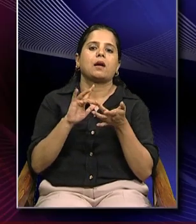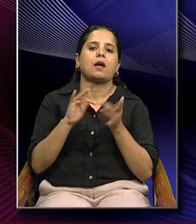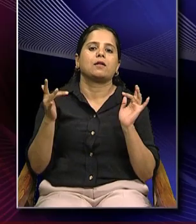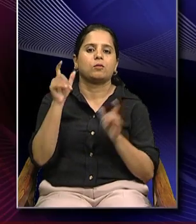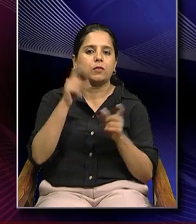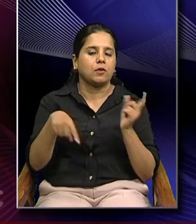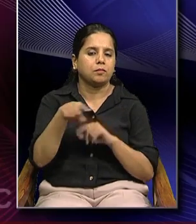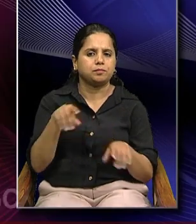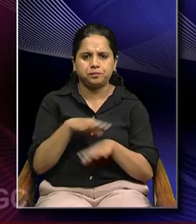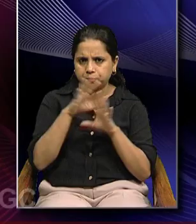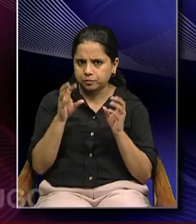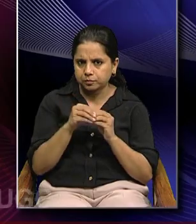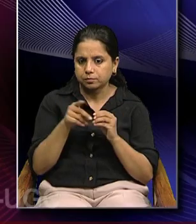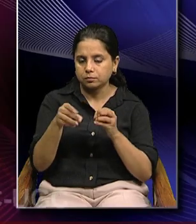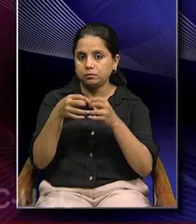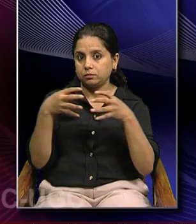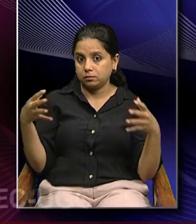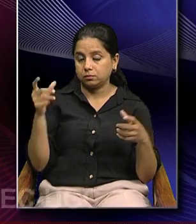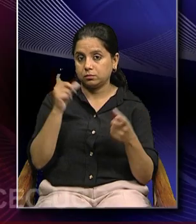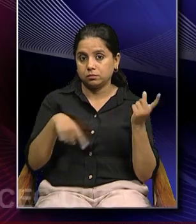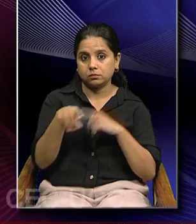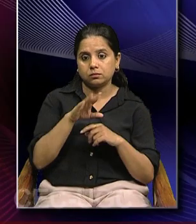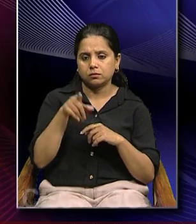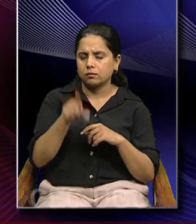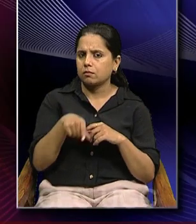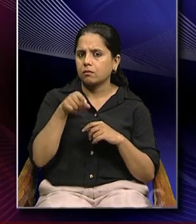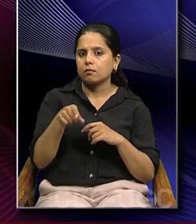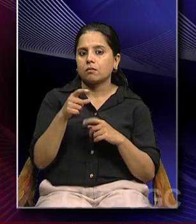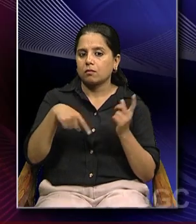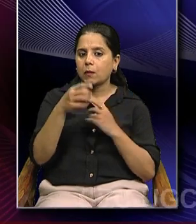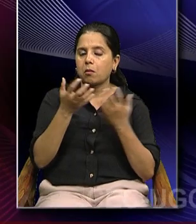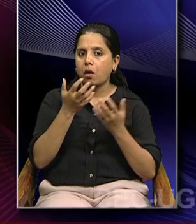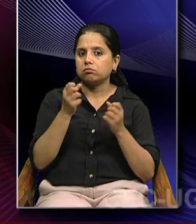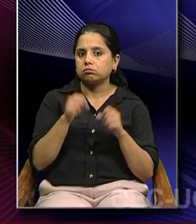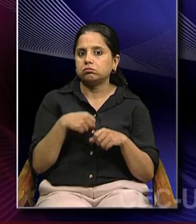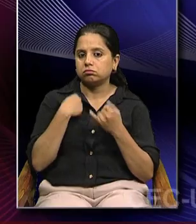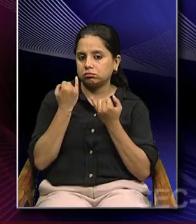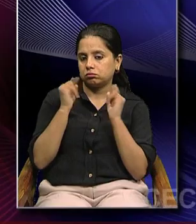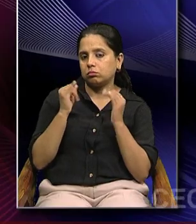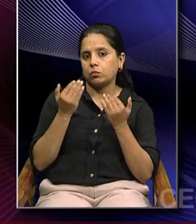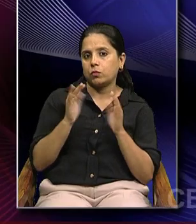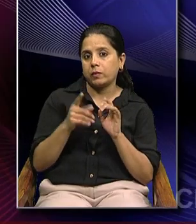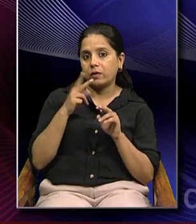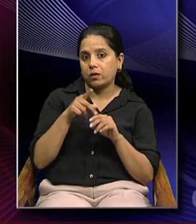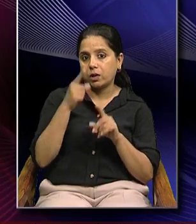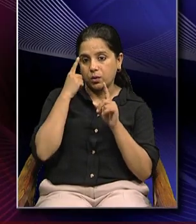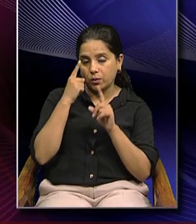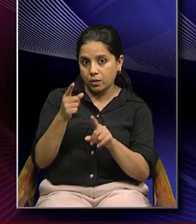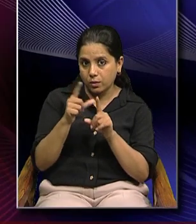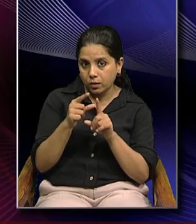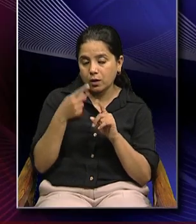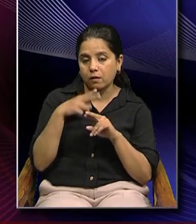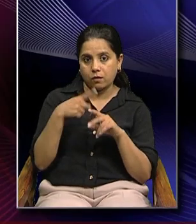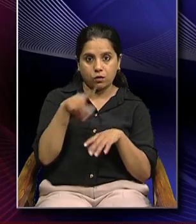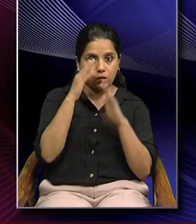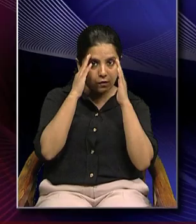size, each of them, they are very lucrative segment for a marketer. And if you target, if you focus